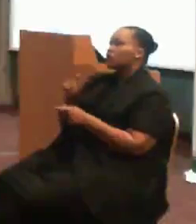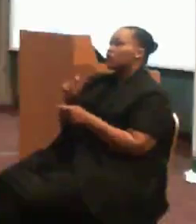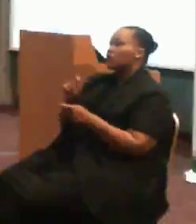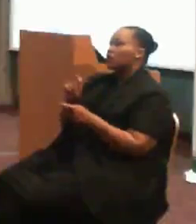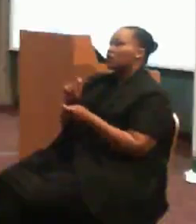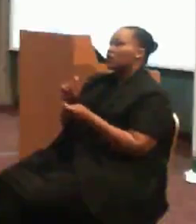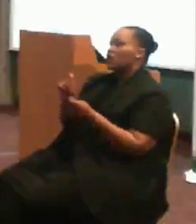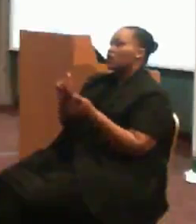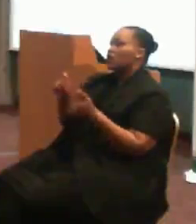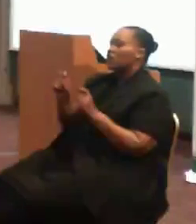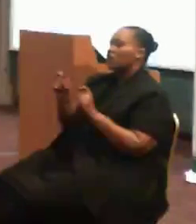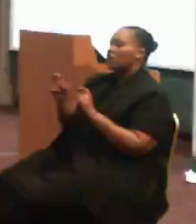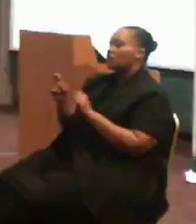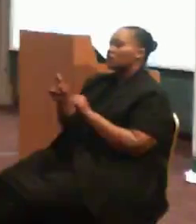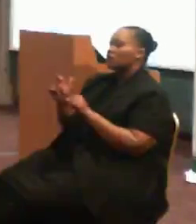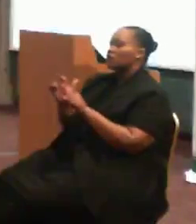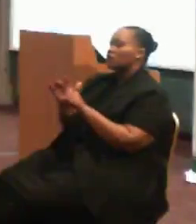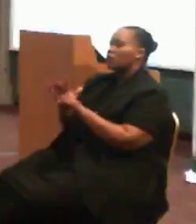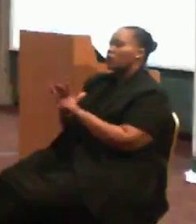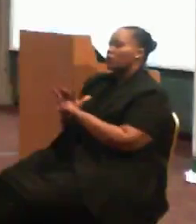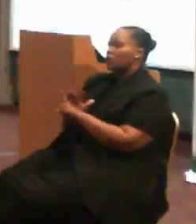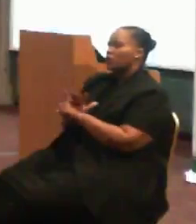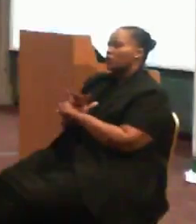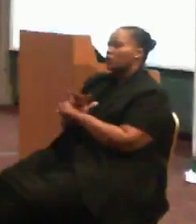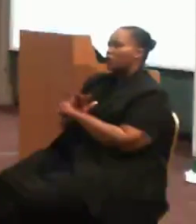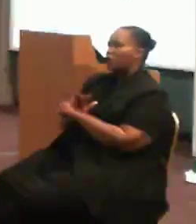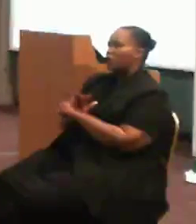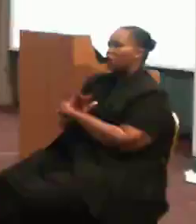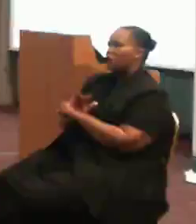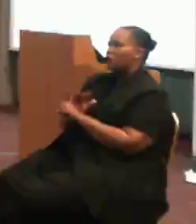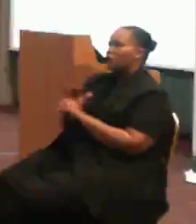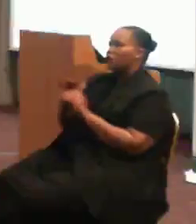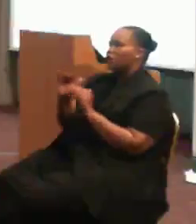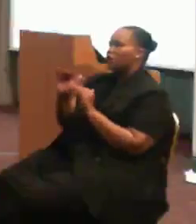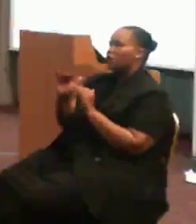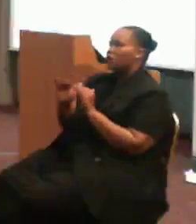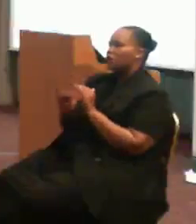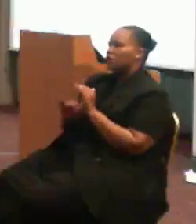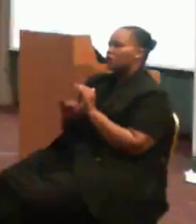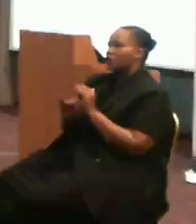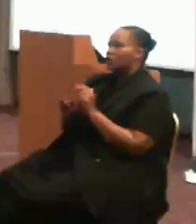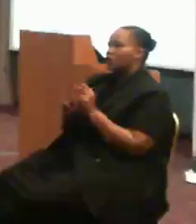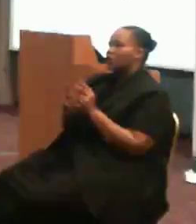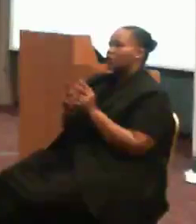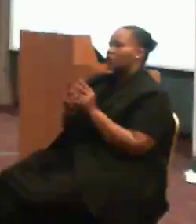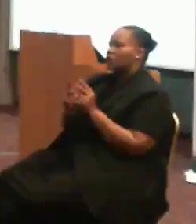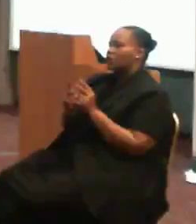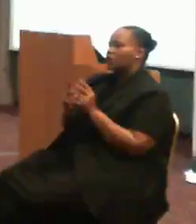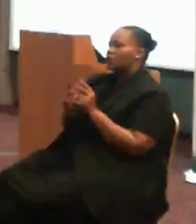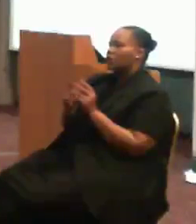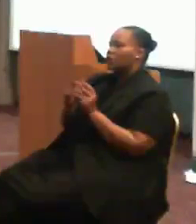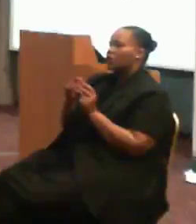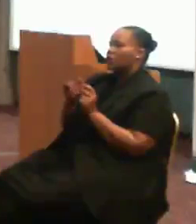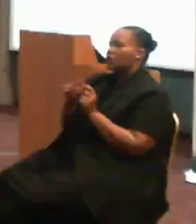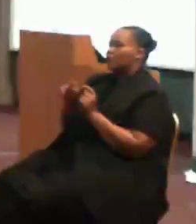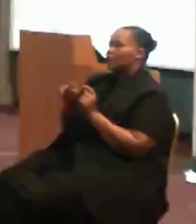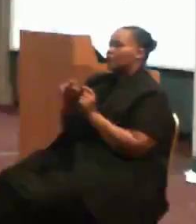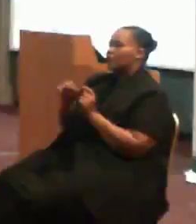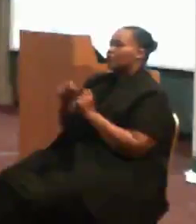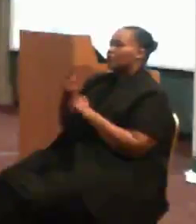for the reduction in volume. So that's the first thing that I just want to